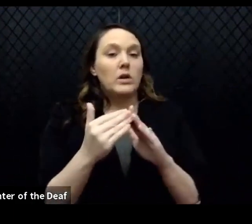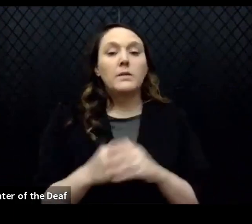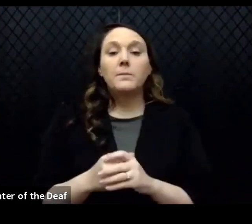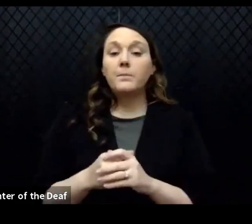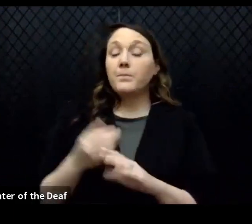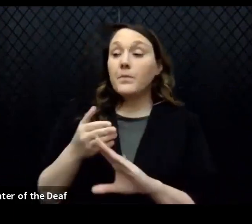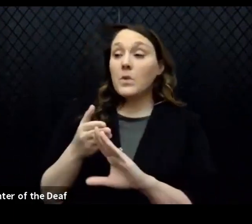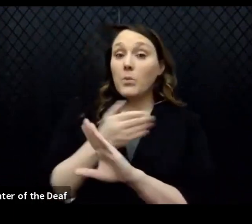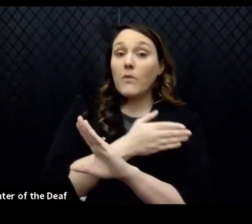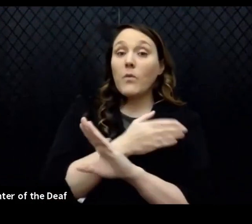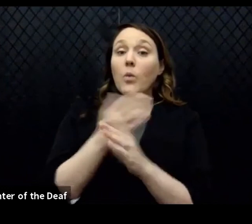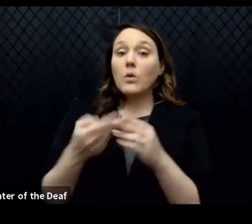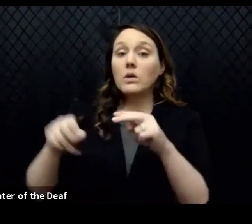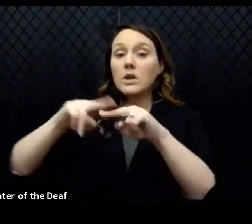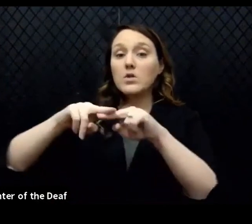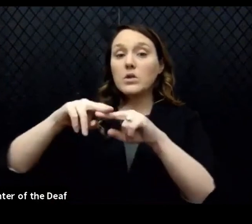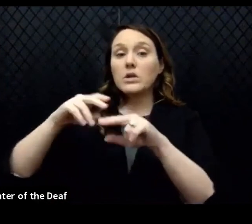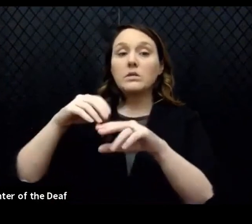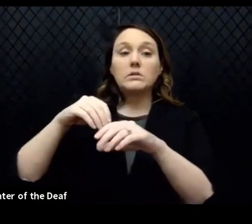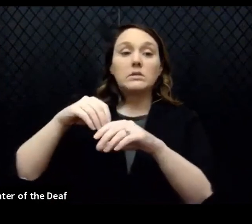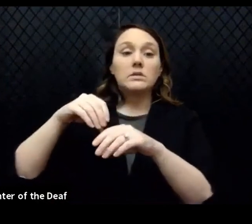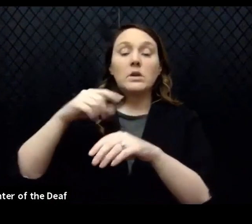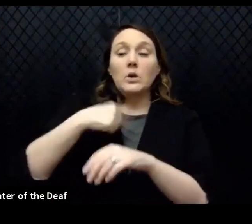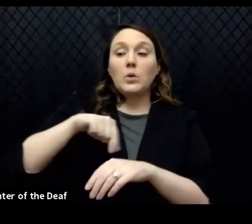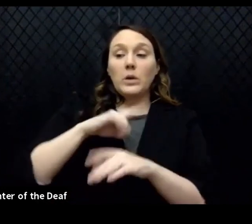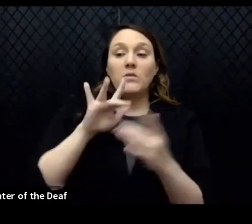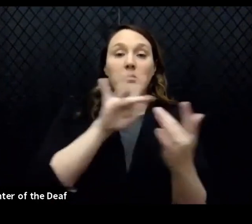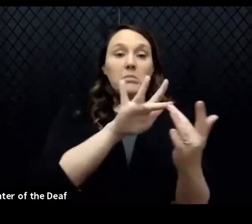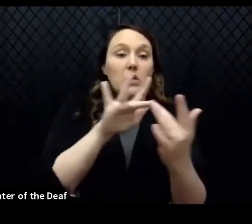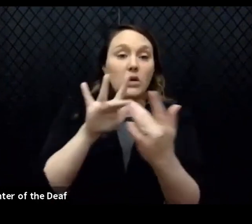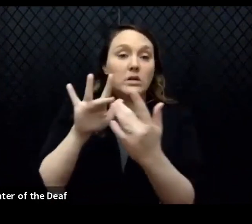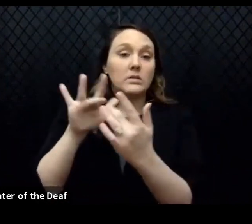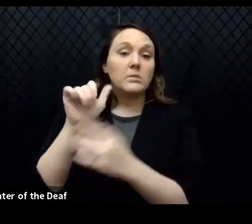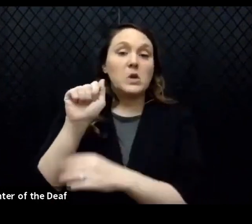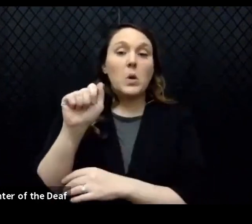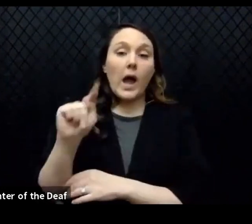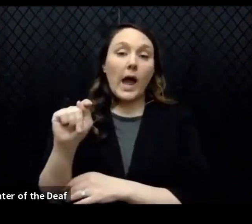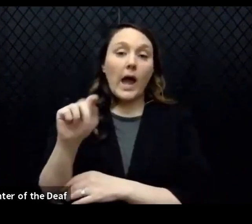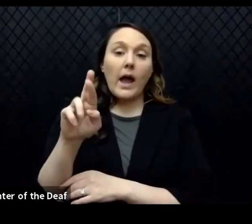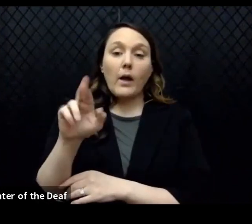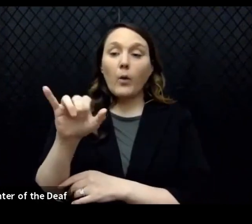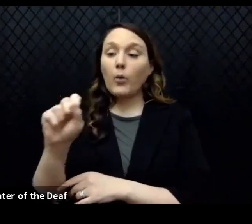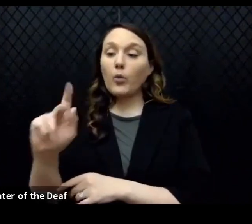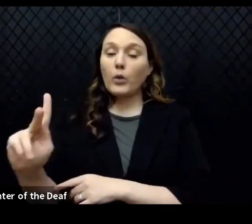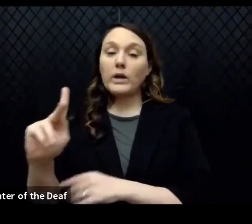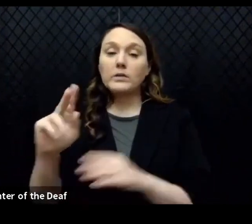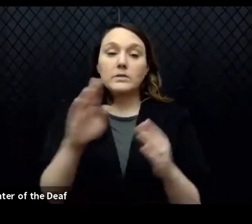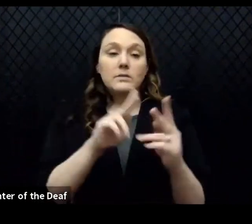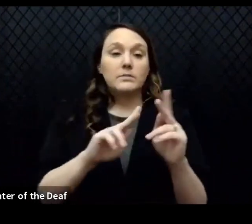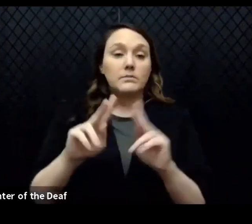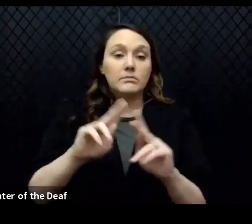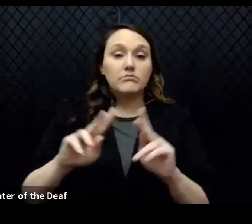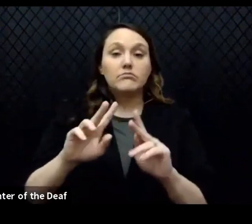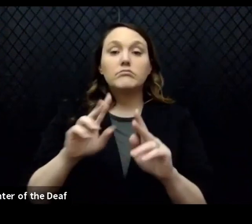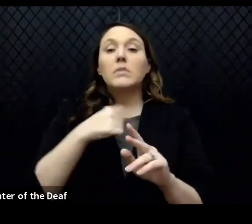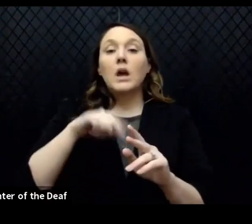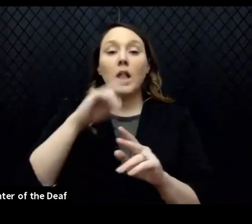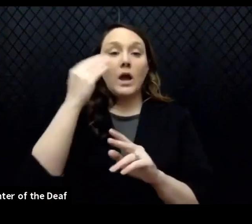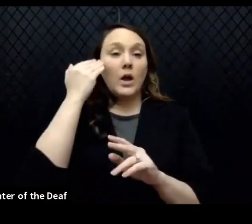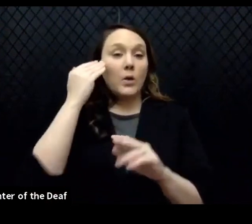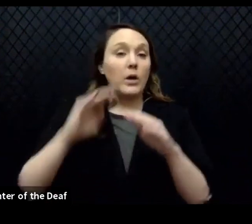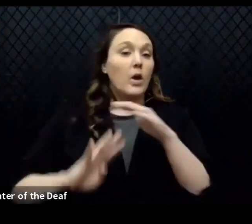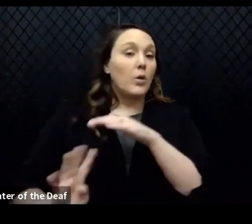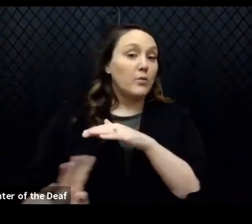there was an increase in cases, we've been reaching out to at-risk populations. As we know, immigrant populations are at risk